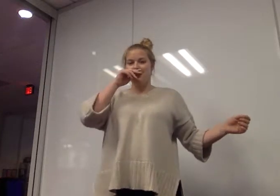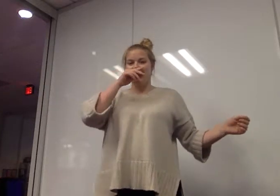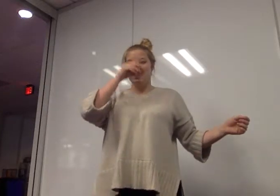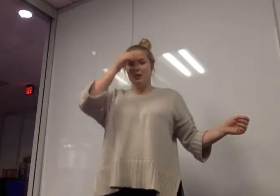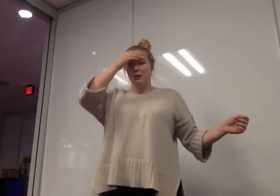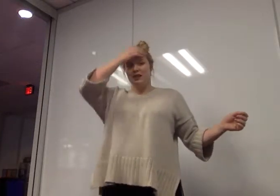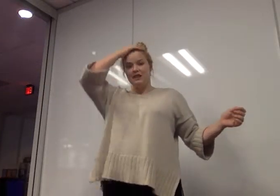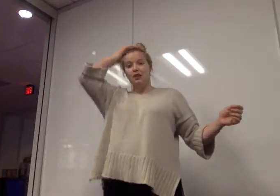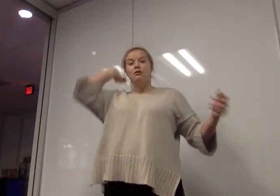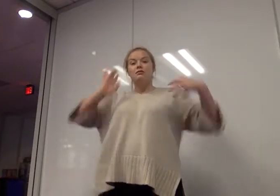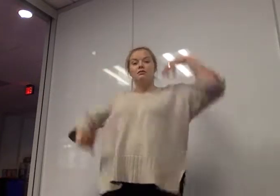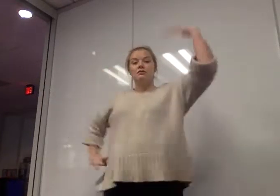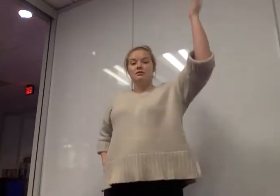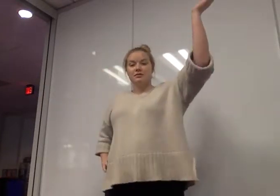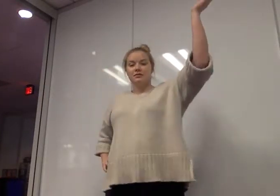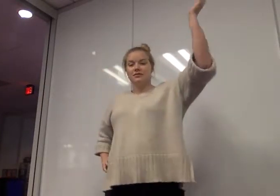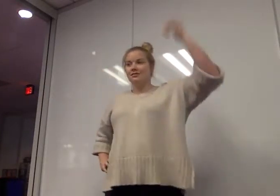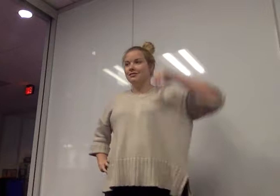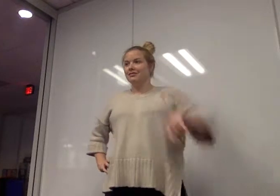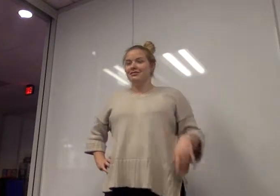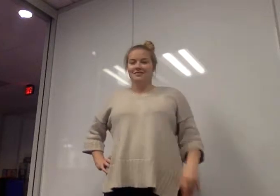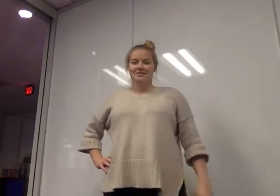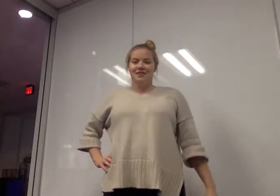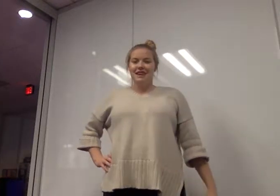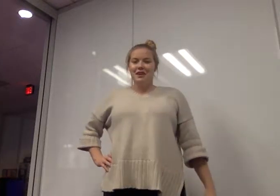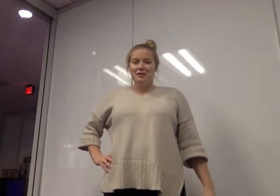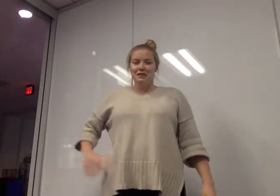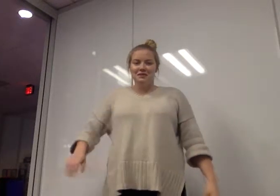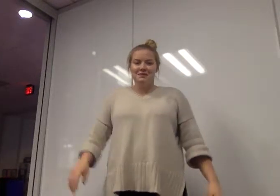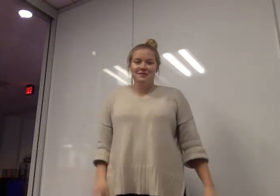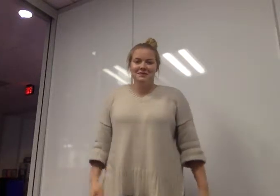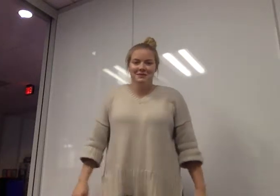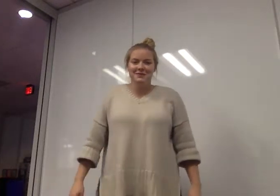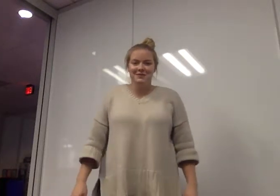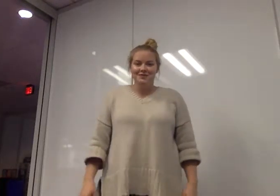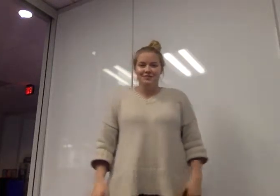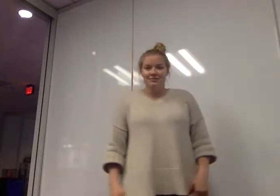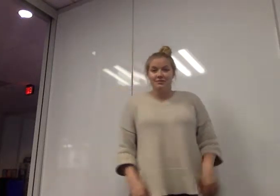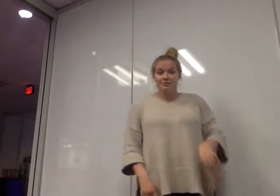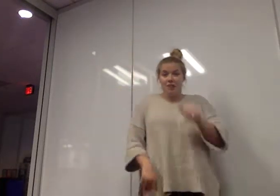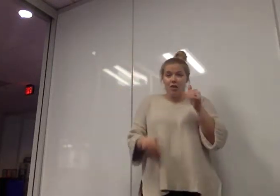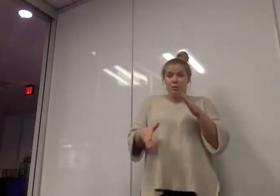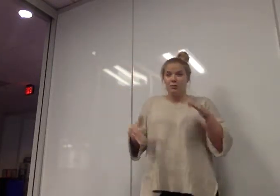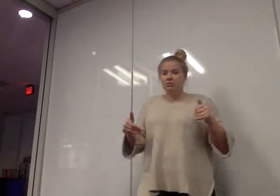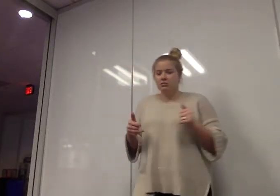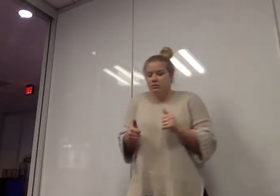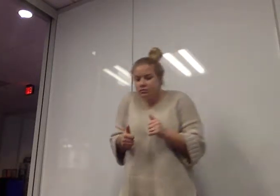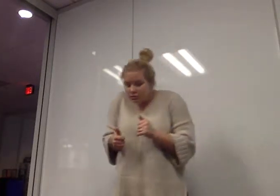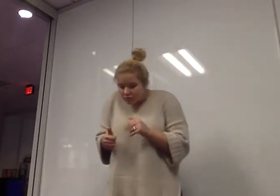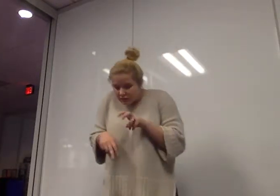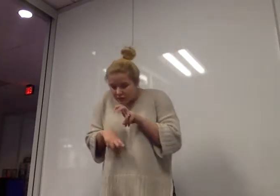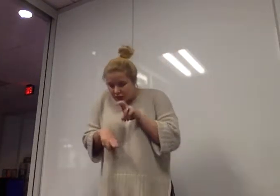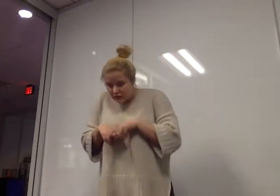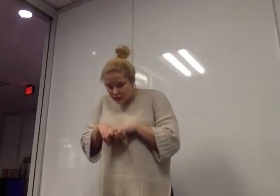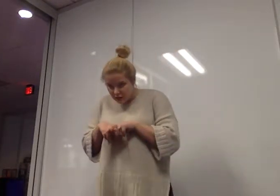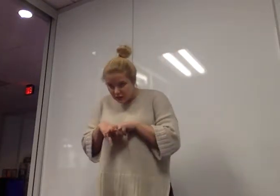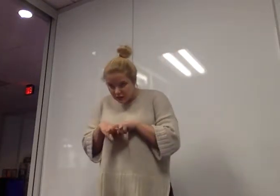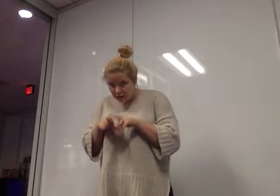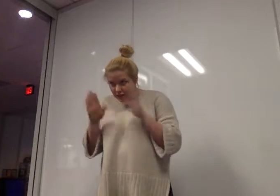They raise their hands like this. You have other people who are virtually collapsing when they come in. As soon as they come in, you see it. You see it on their